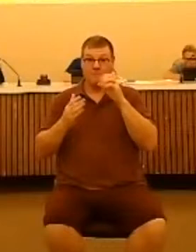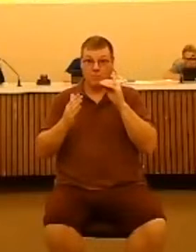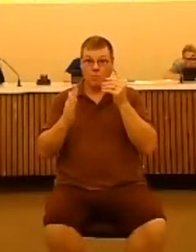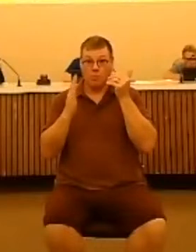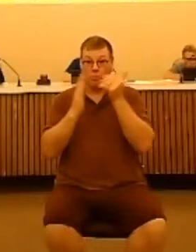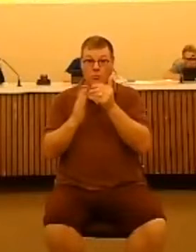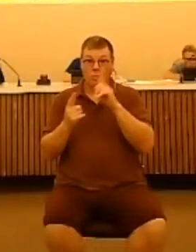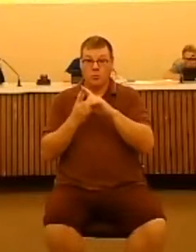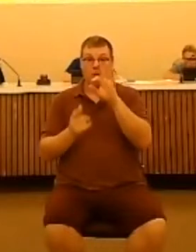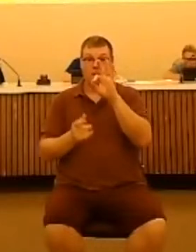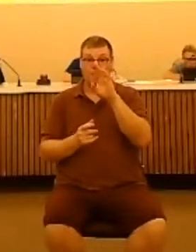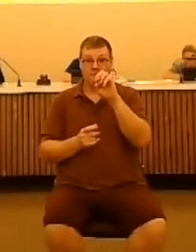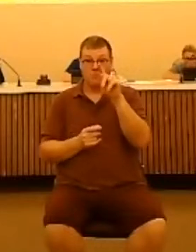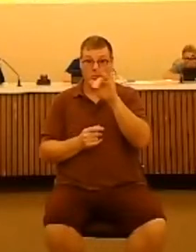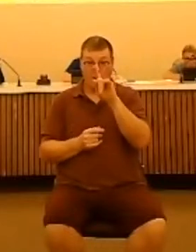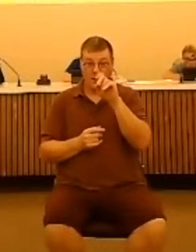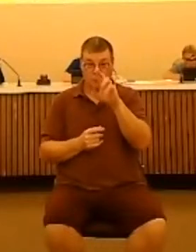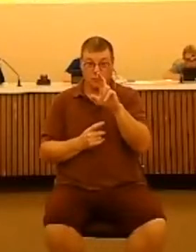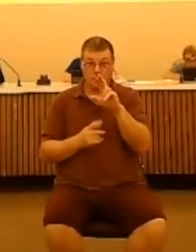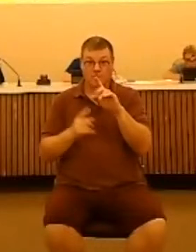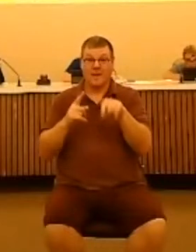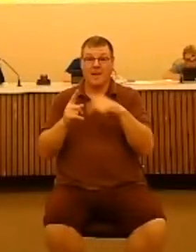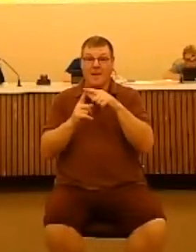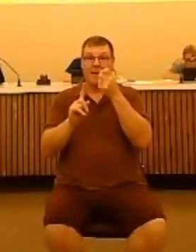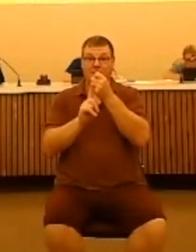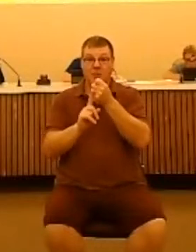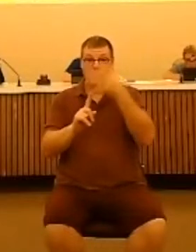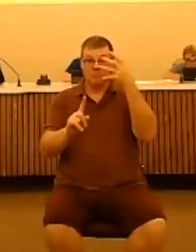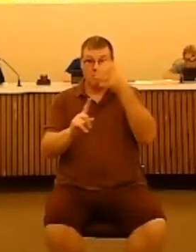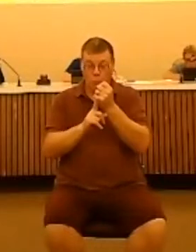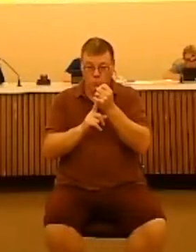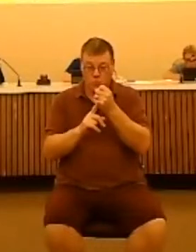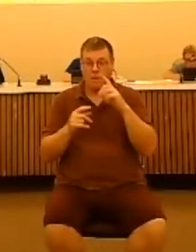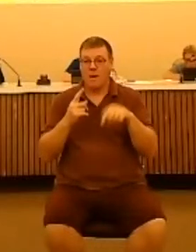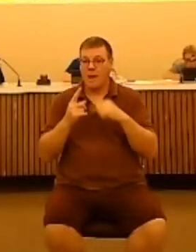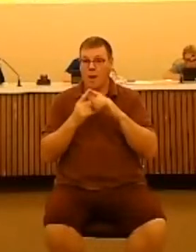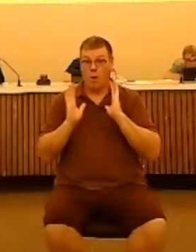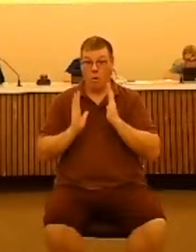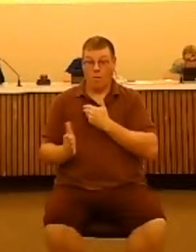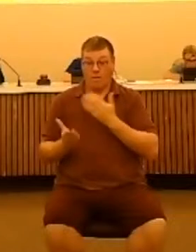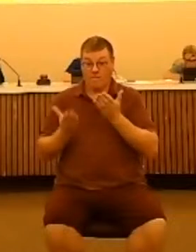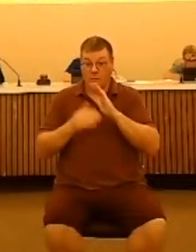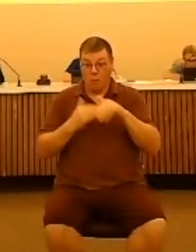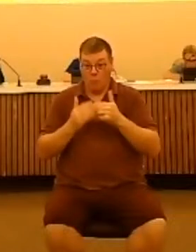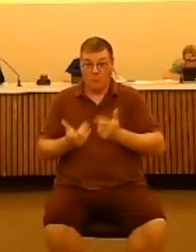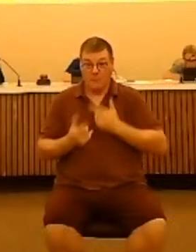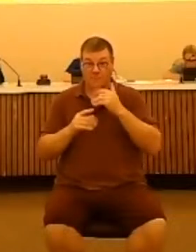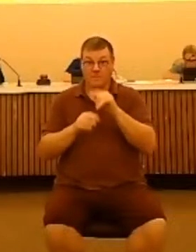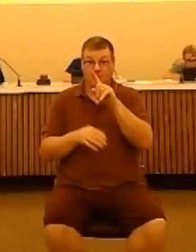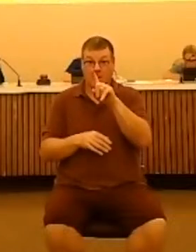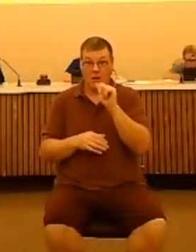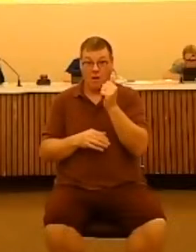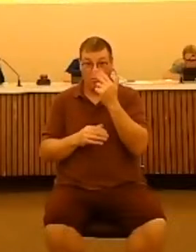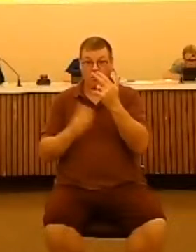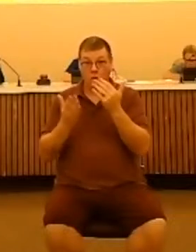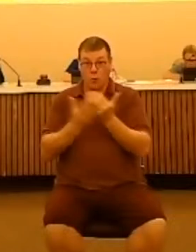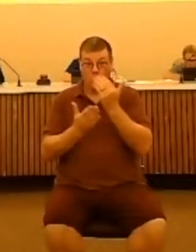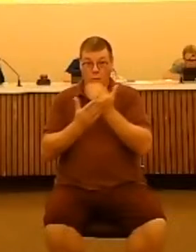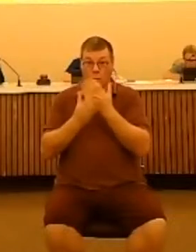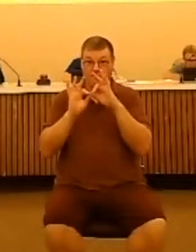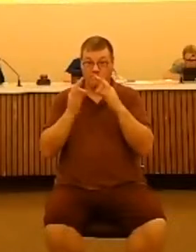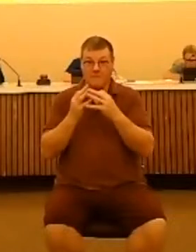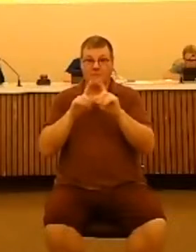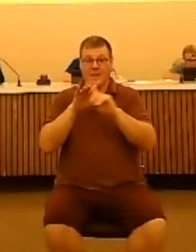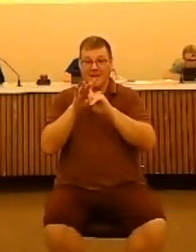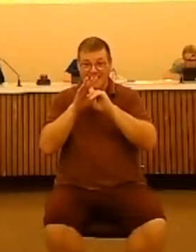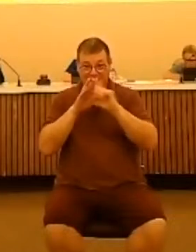that fertilizer thing. In case of an explosion, how will all of us who already live there and 113 new families get